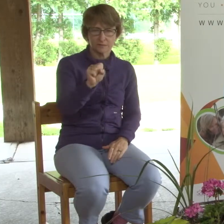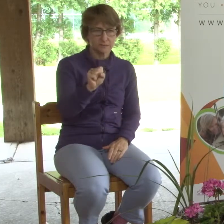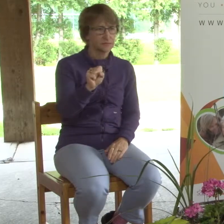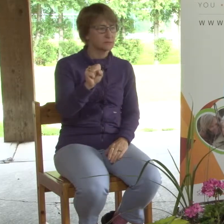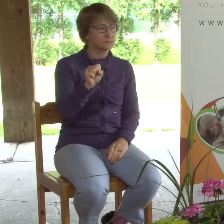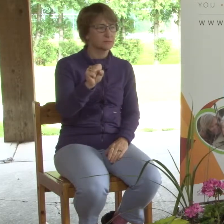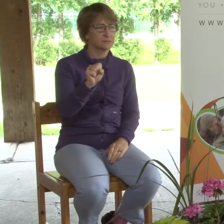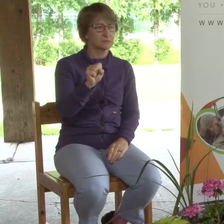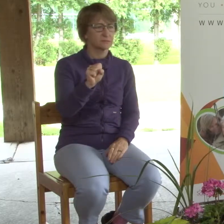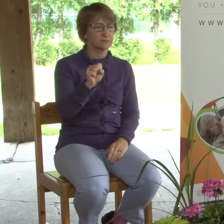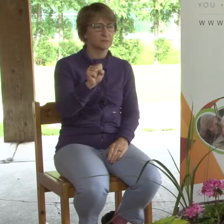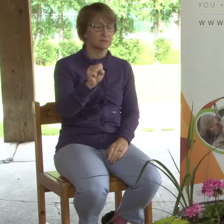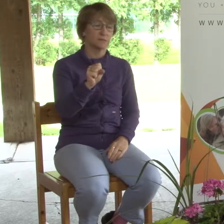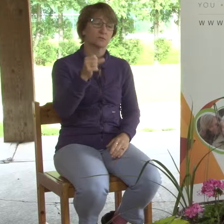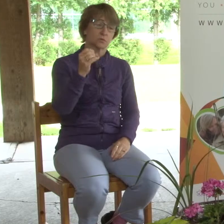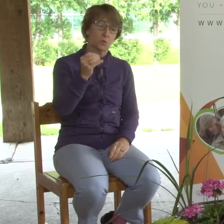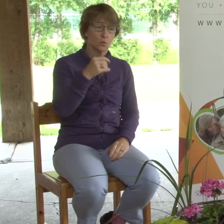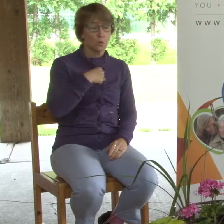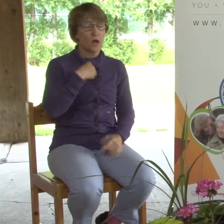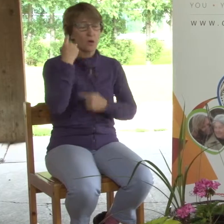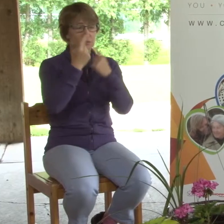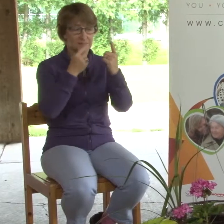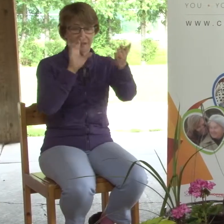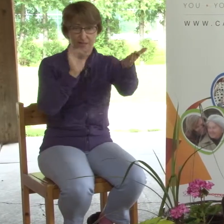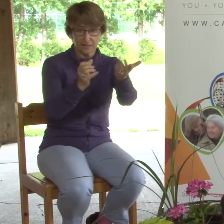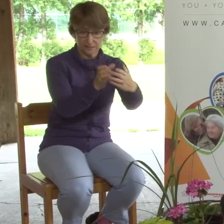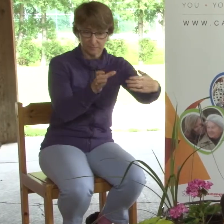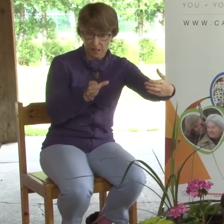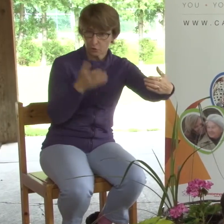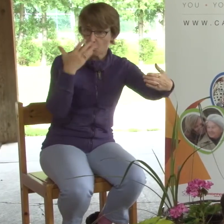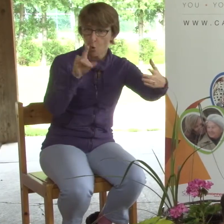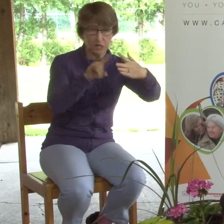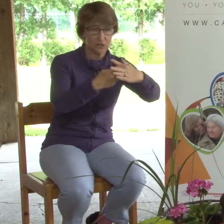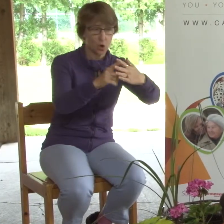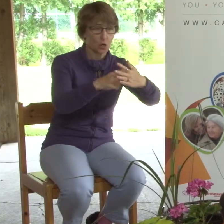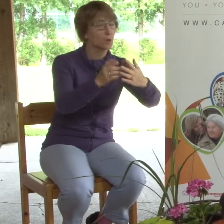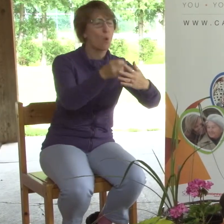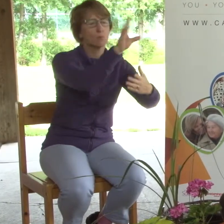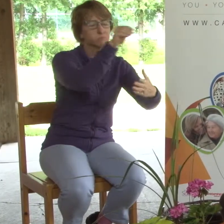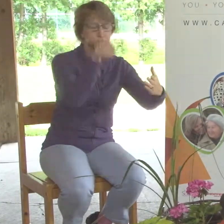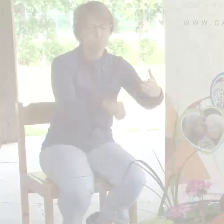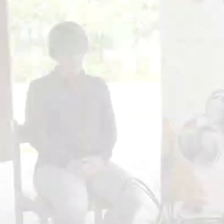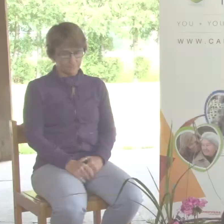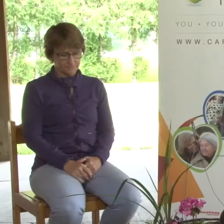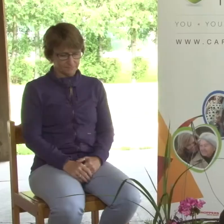And my thought was either to put the coleus in this planter that I already started, or put it here.